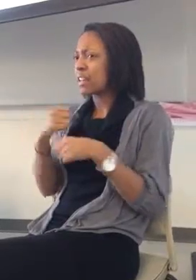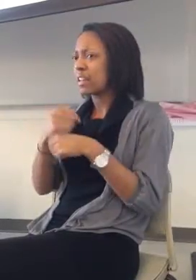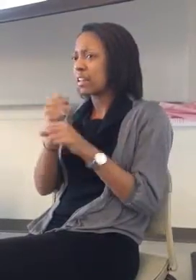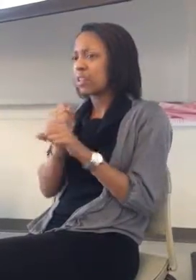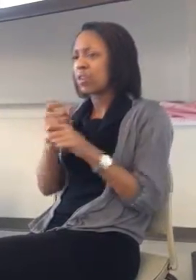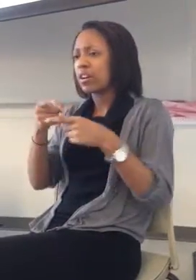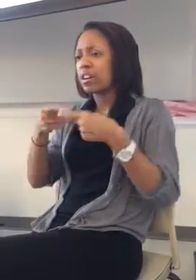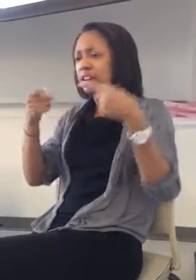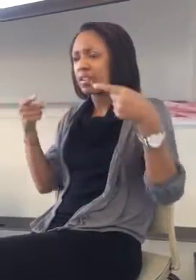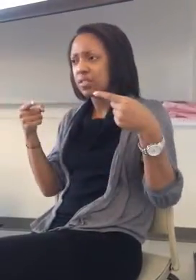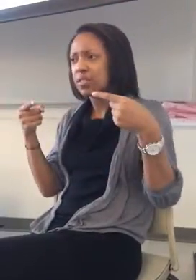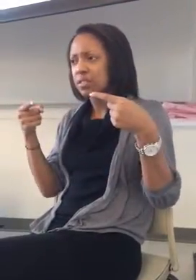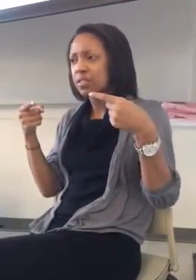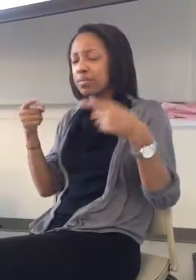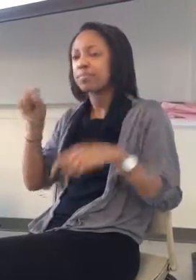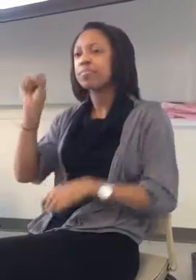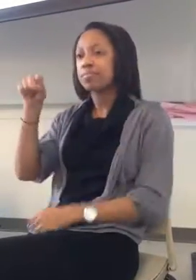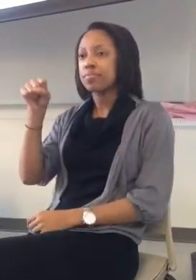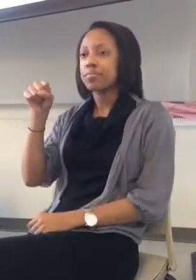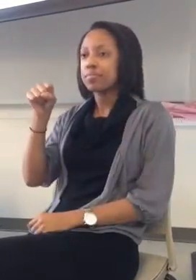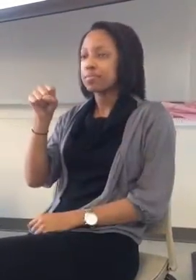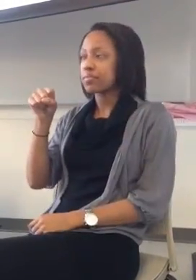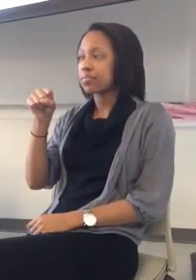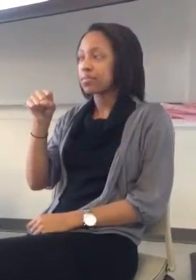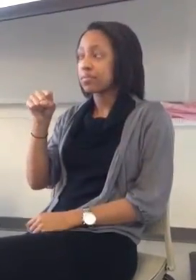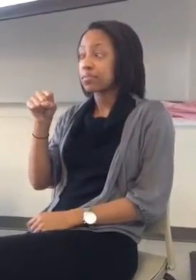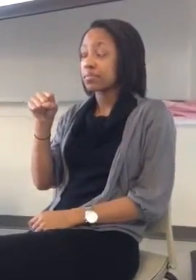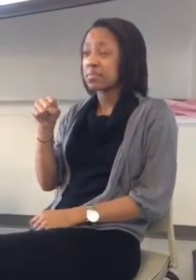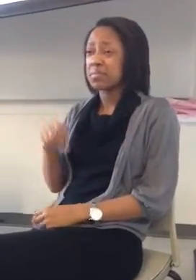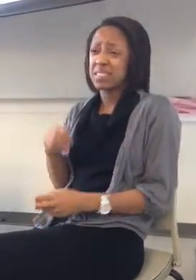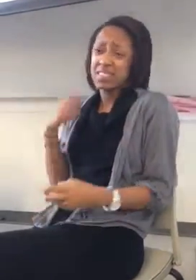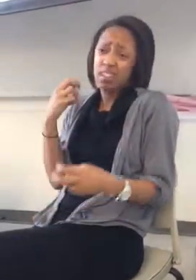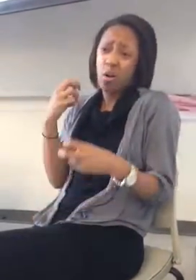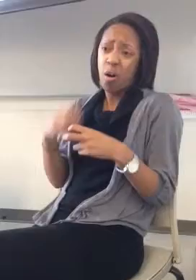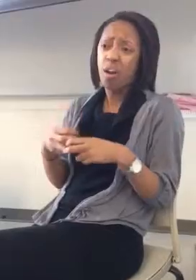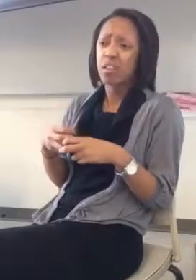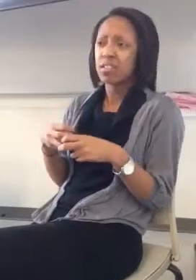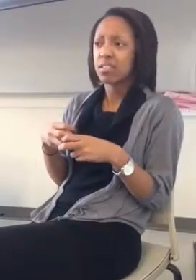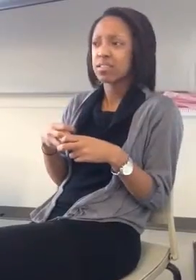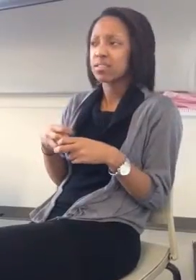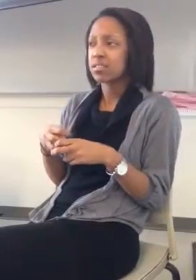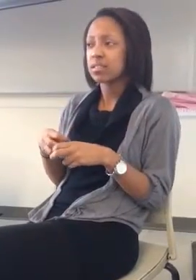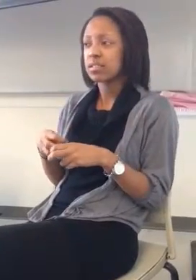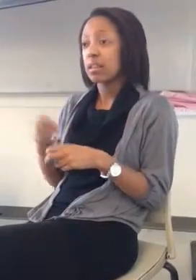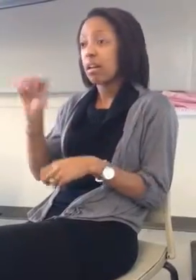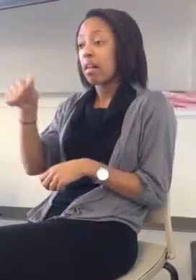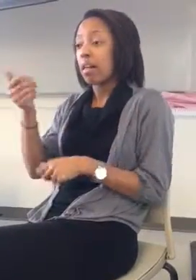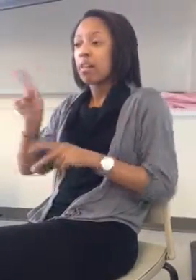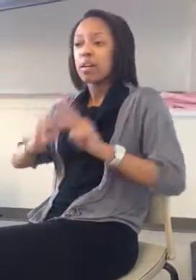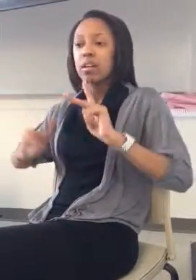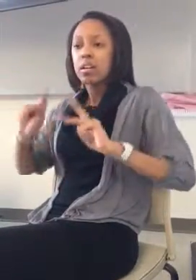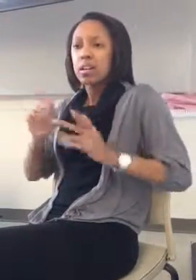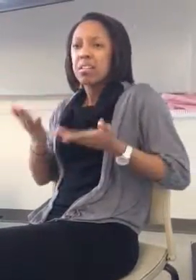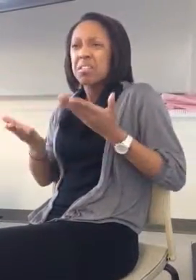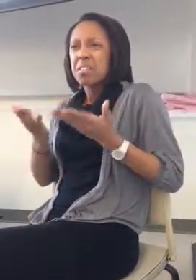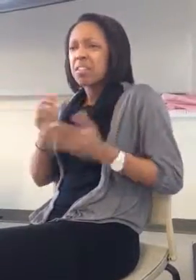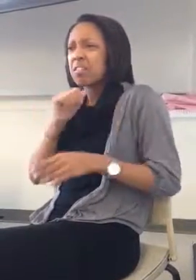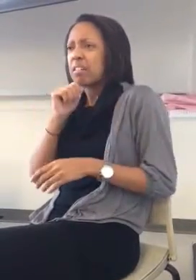Absolutely, it can. It can make it hard because other people may not see things the same way and may not have the